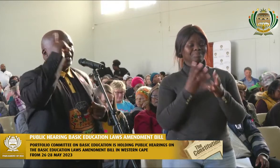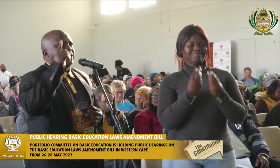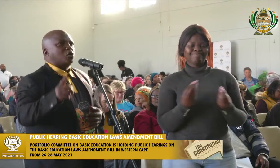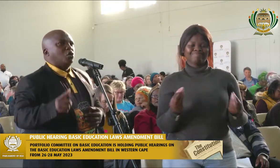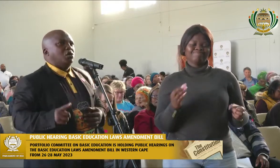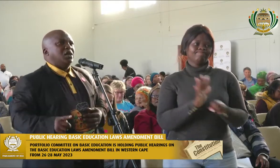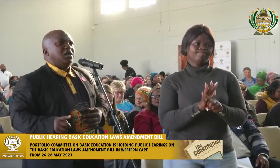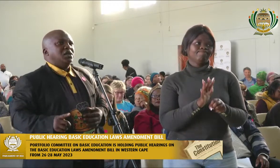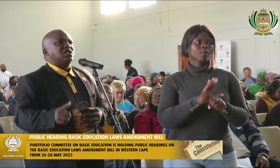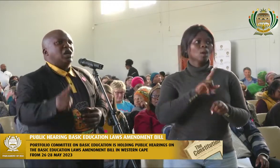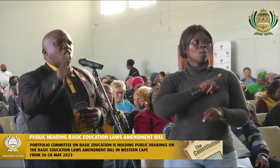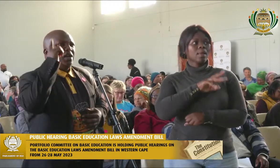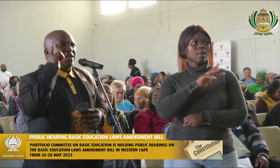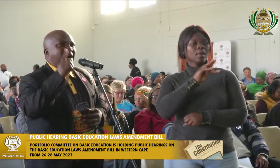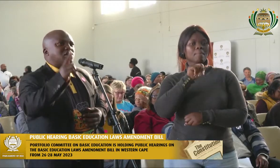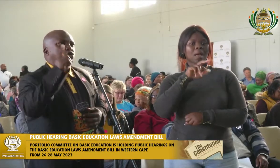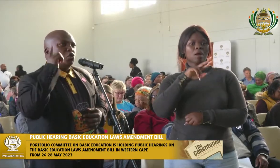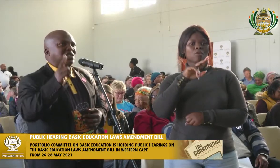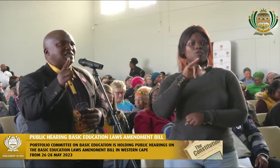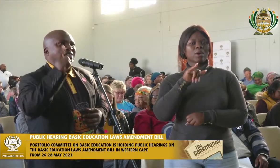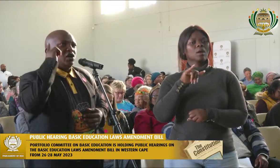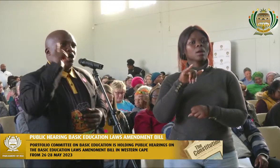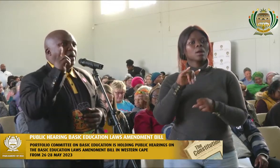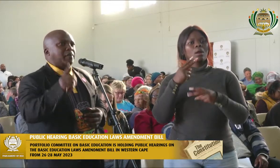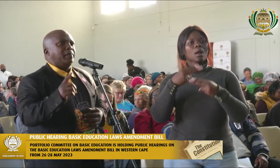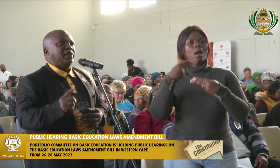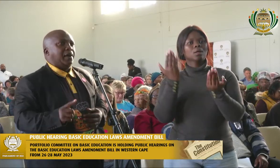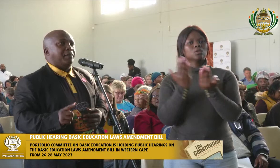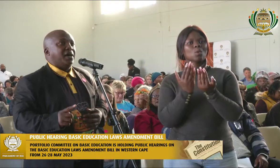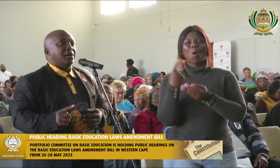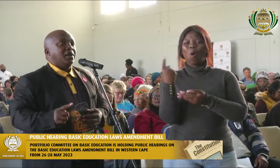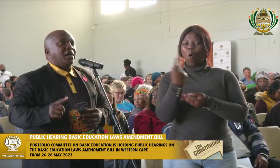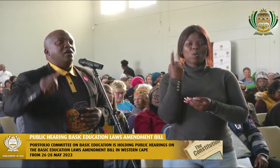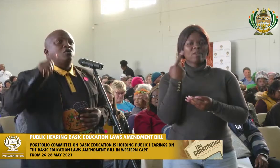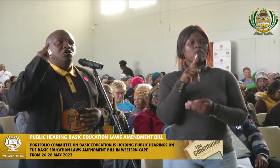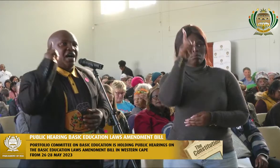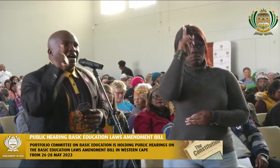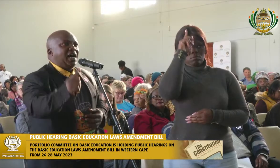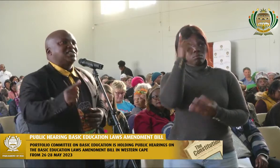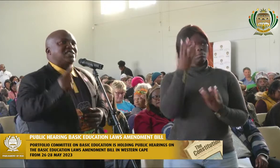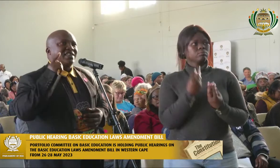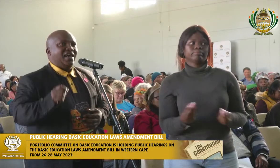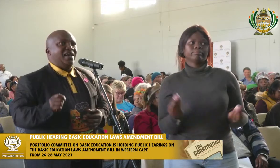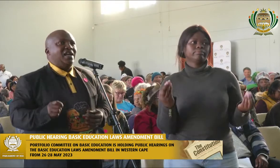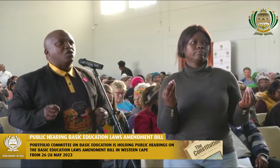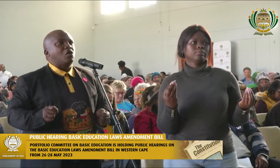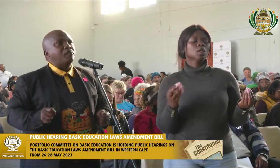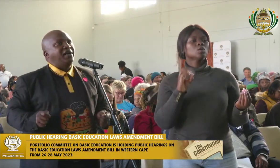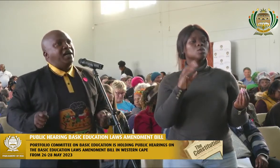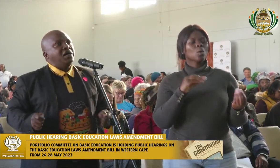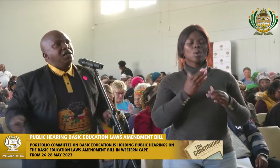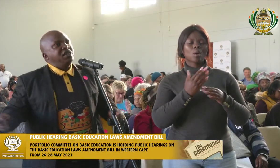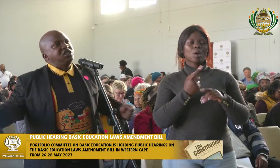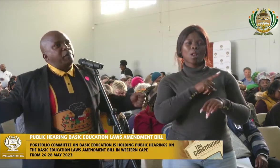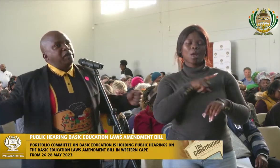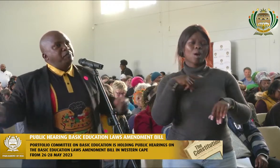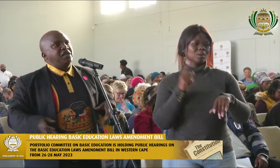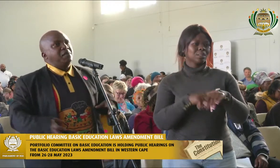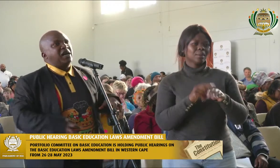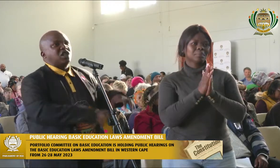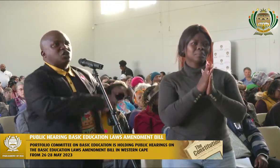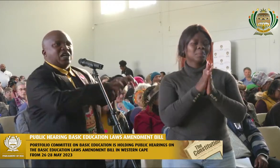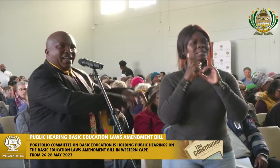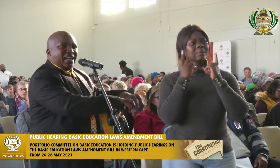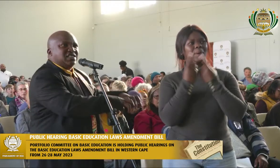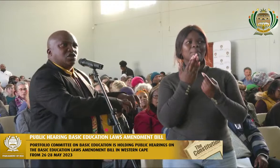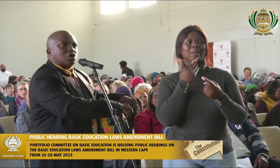because iMaria High School is the only high school esinayo yabantu abamnyama. And kudala sicela okokubana